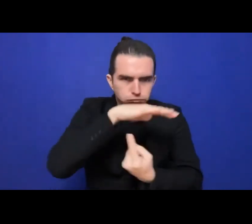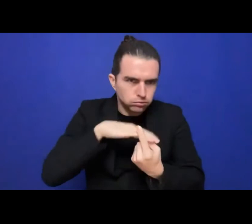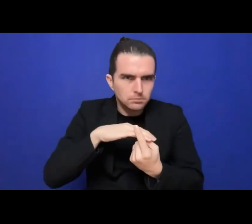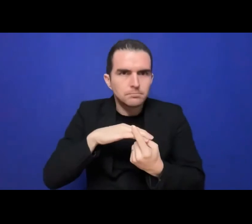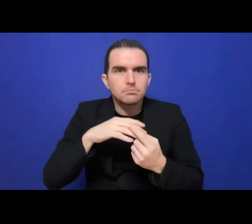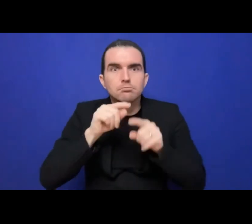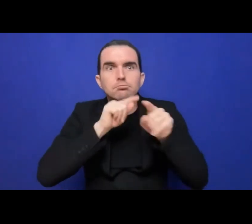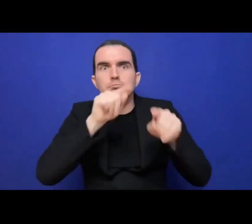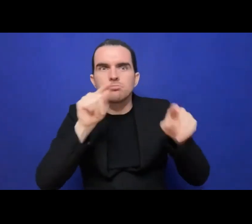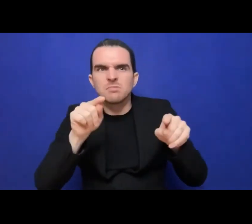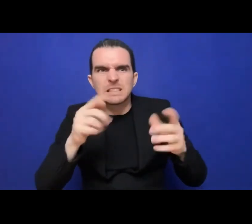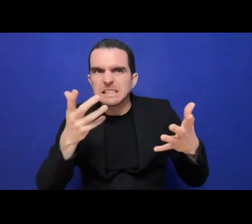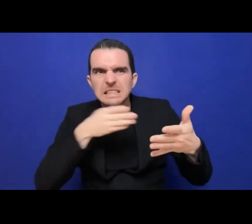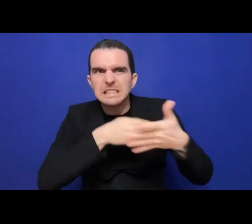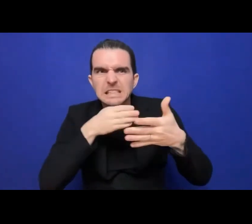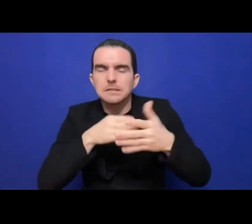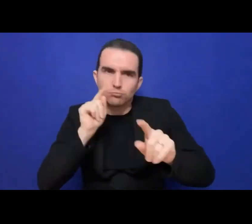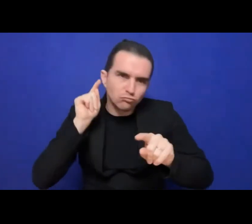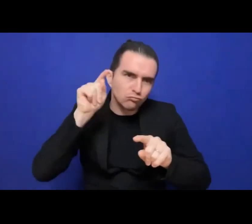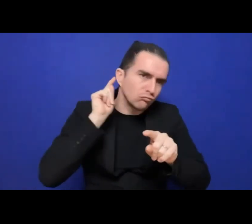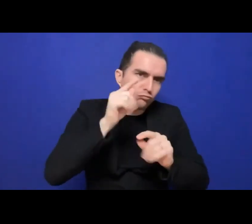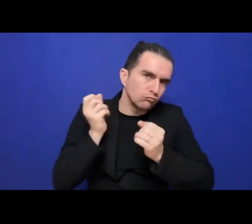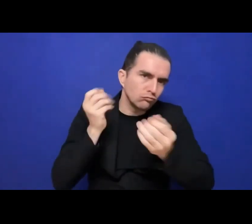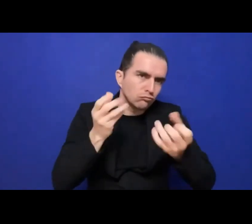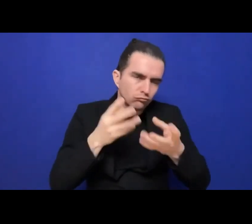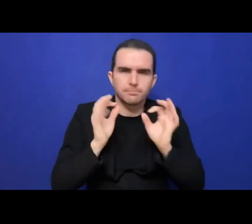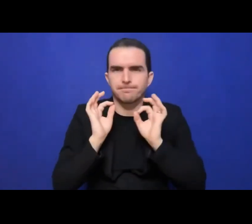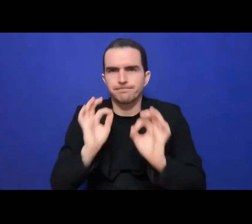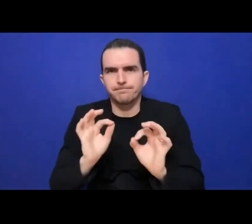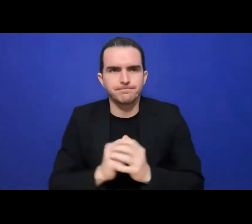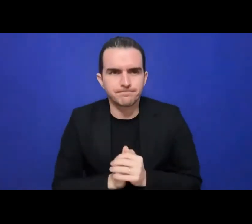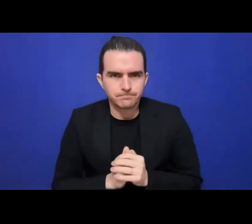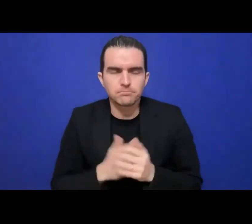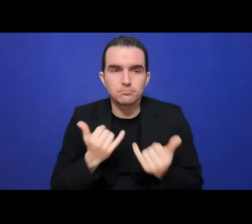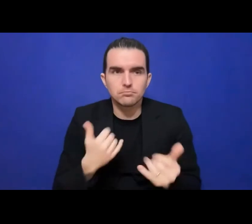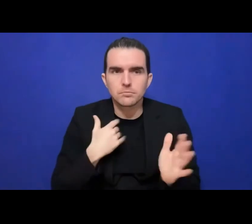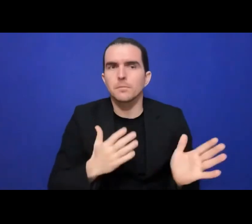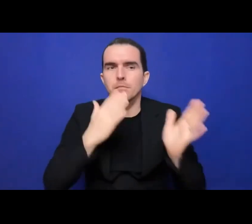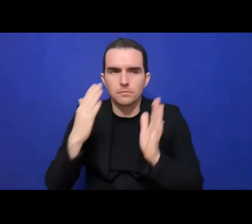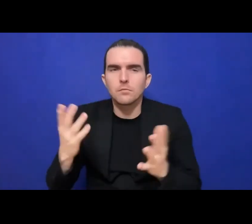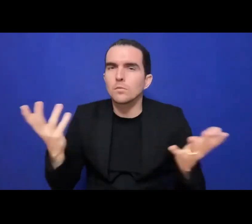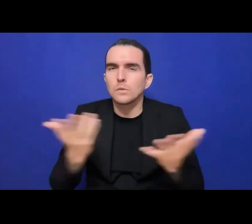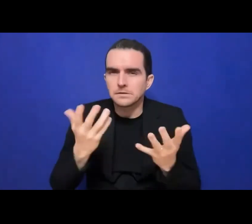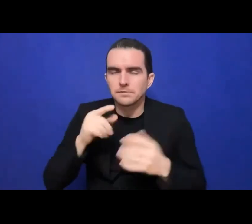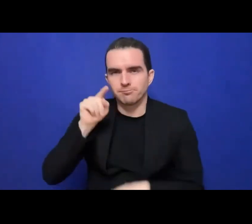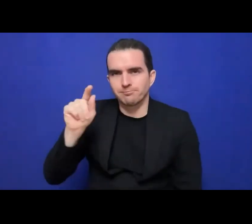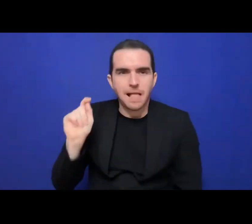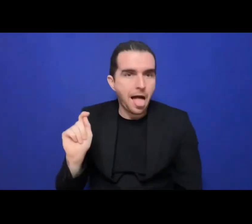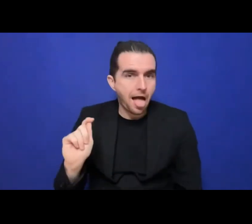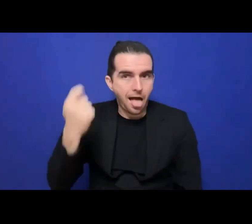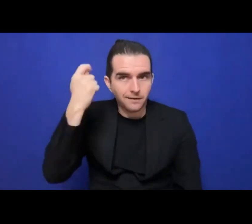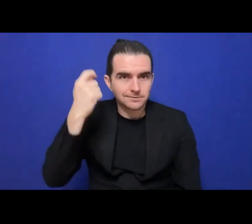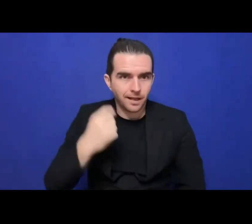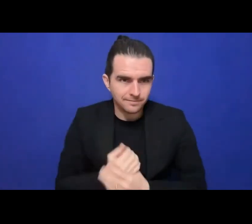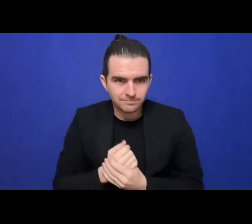the CEO of the Chief Executive Officer of HENNET Health NGOs Network, also known as HENNET, an